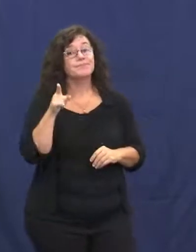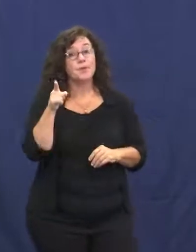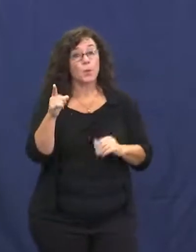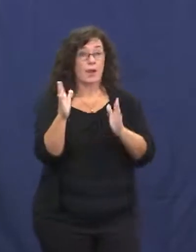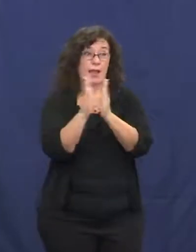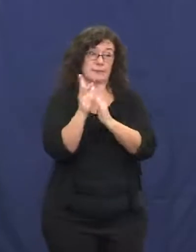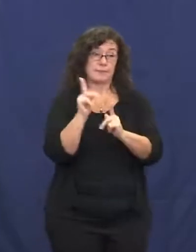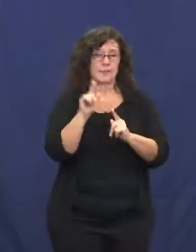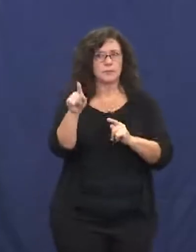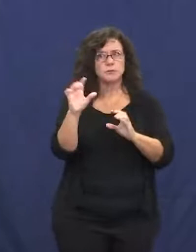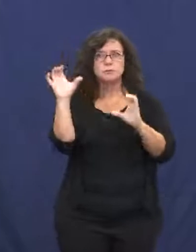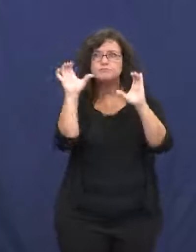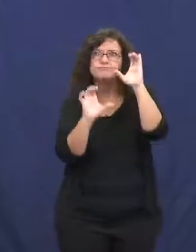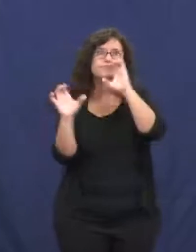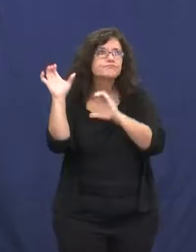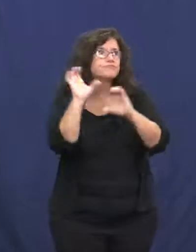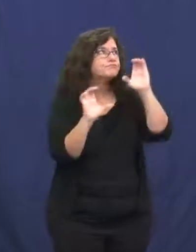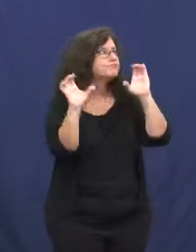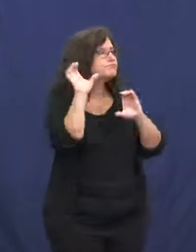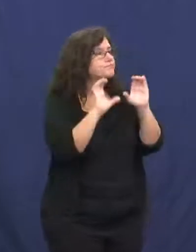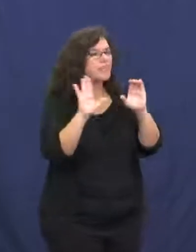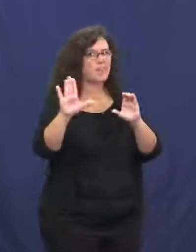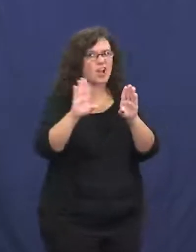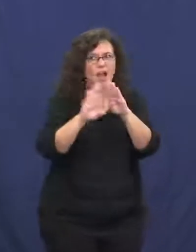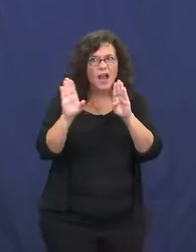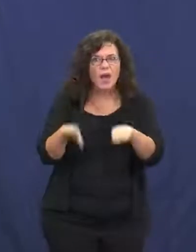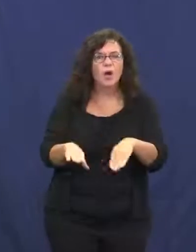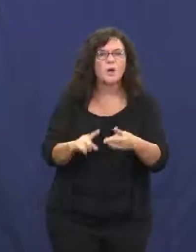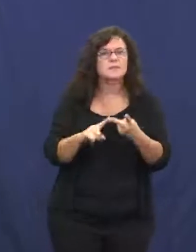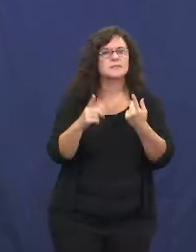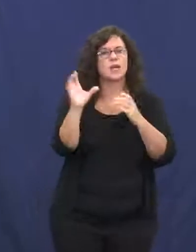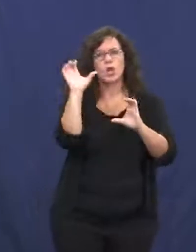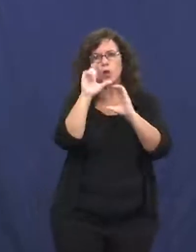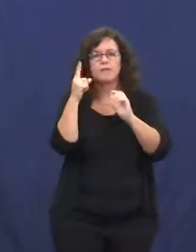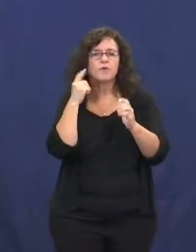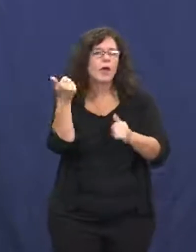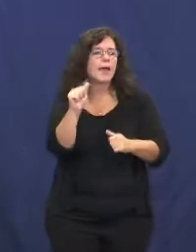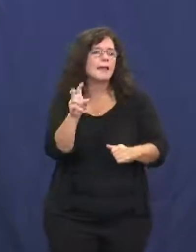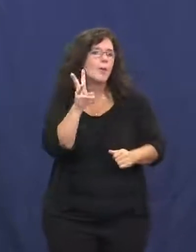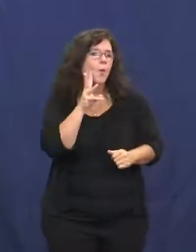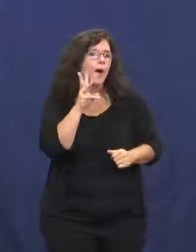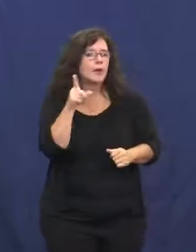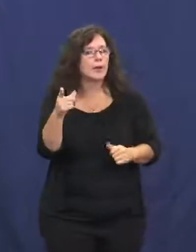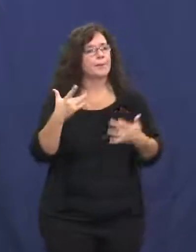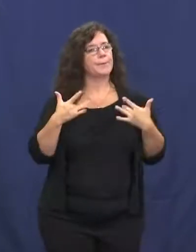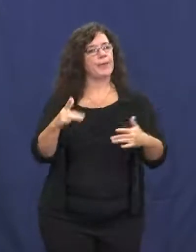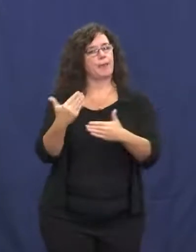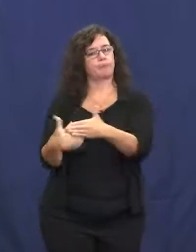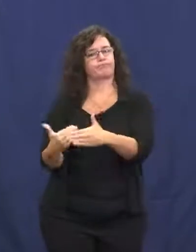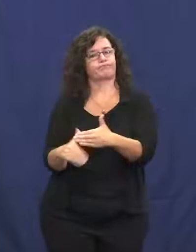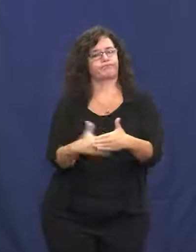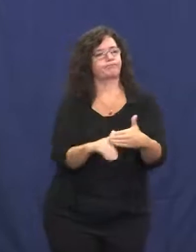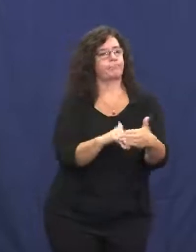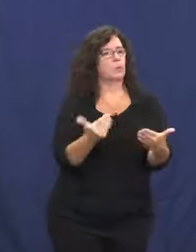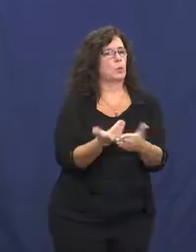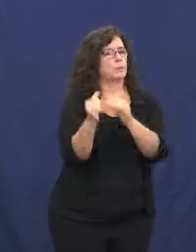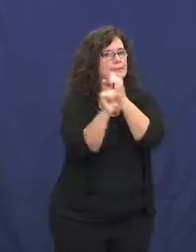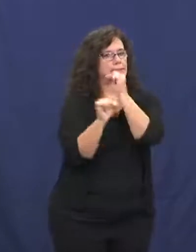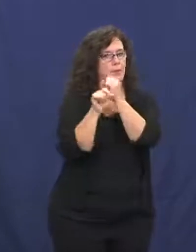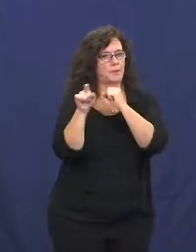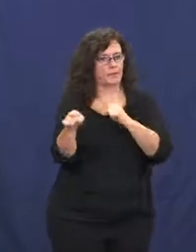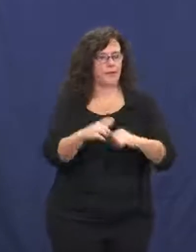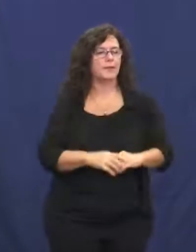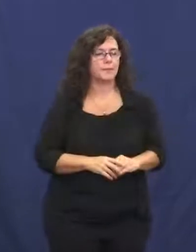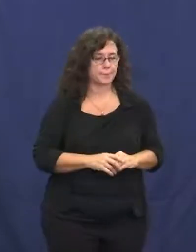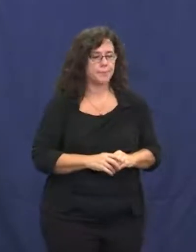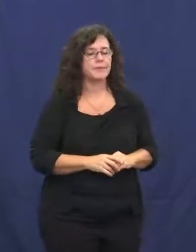their properties and search for stagnant water where these mosquitoes breed. These mosquitoes tend